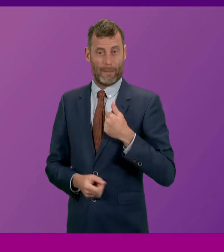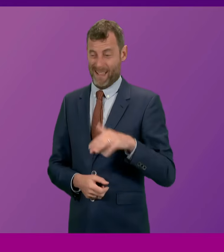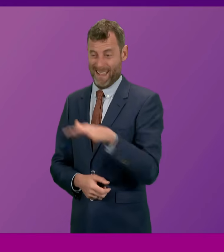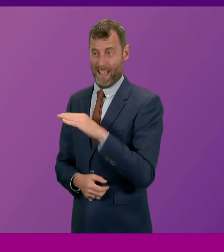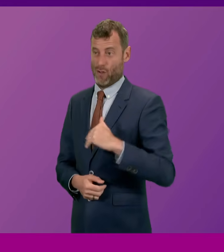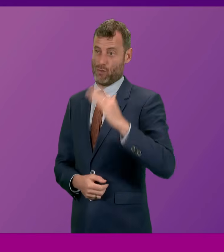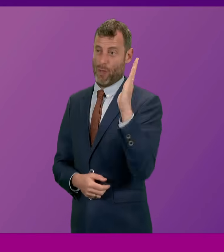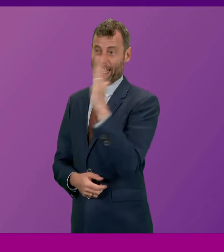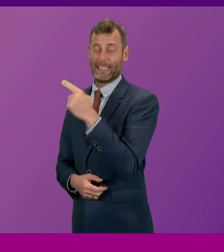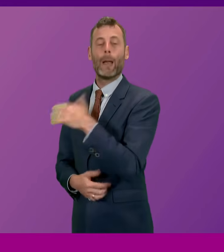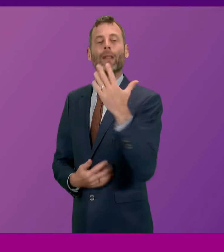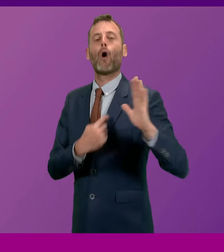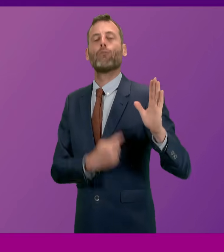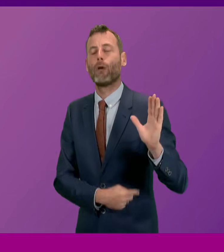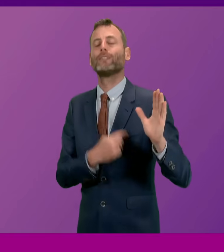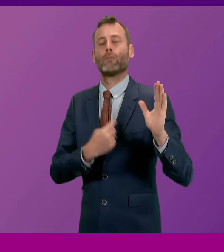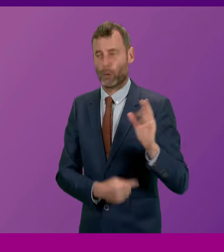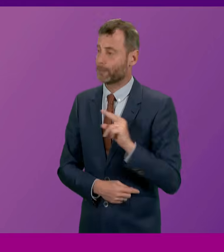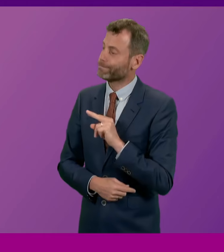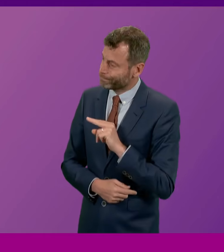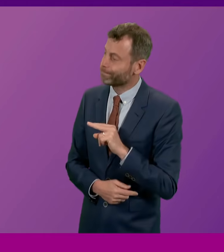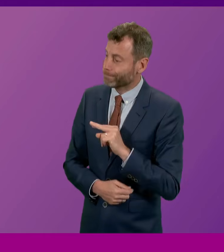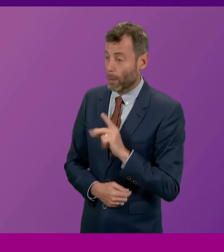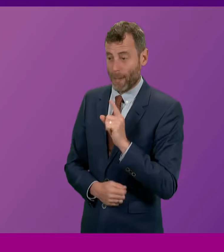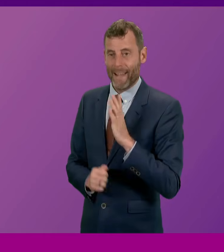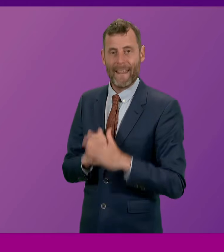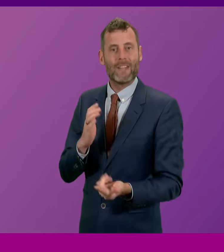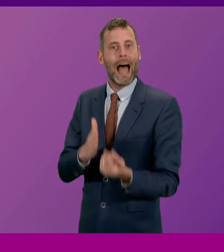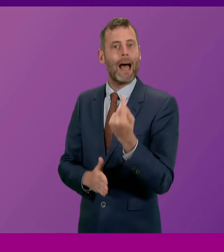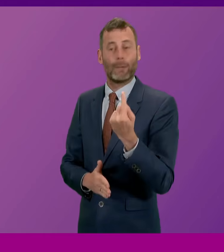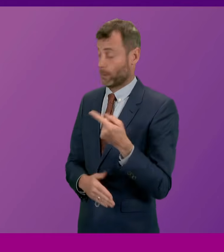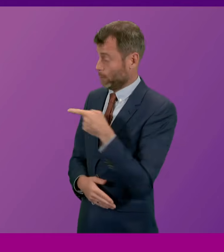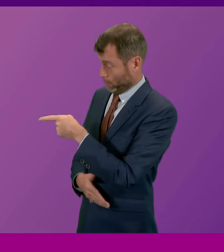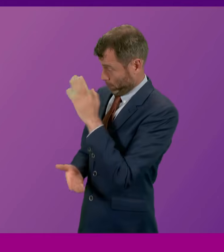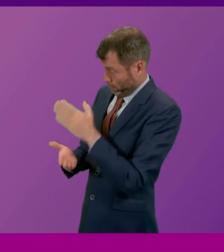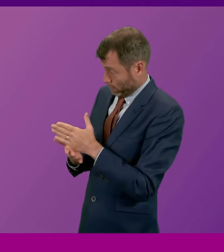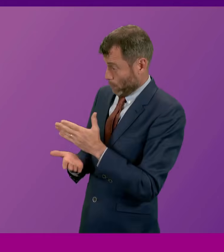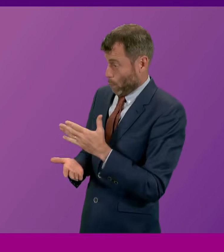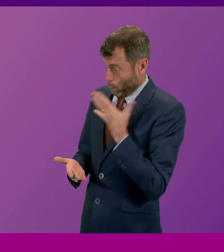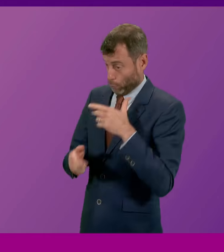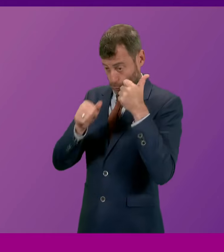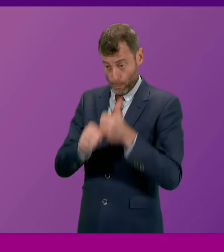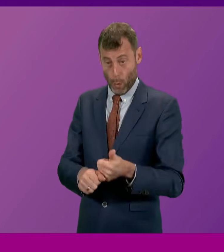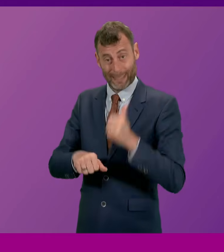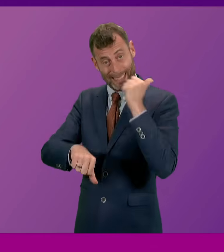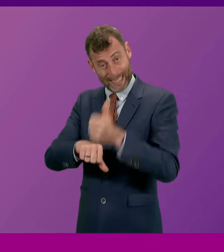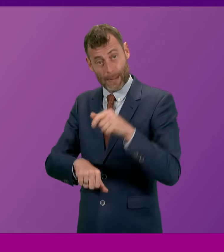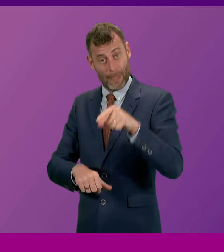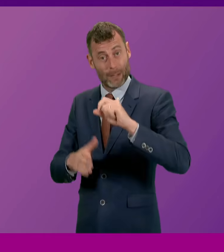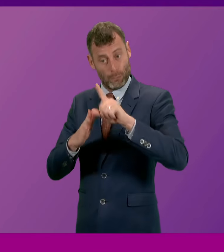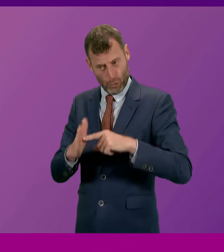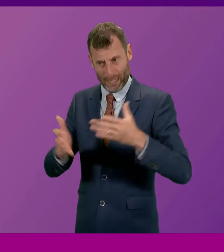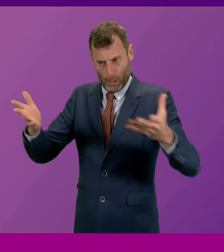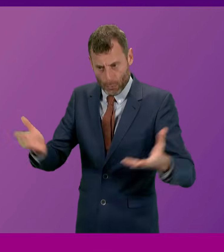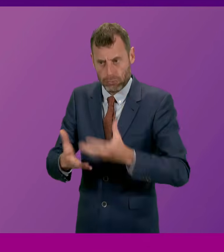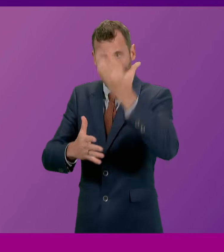making promises it won't keep. If the First Minister is serious about the use of this technology in this site, and has been for a number